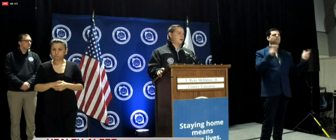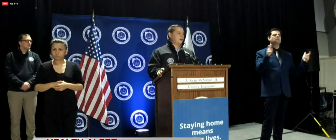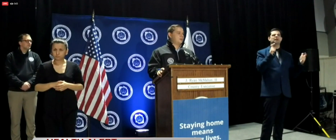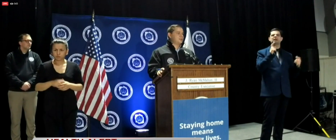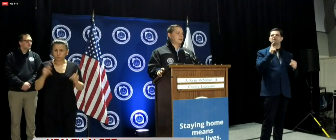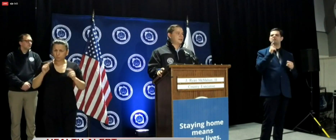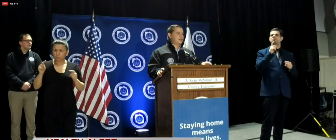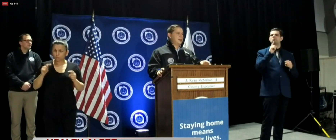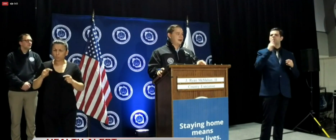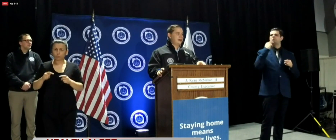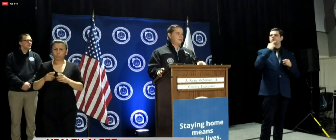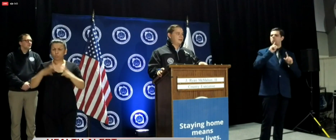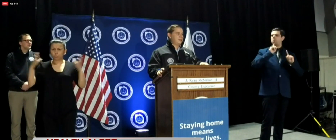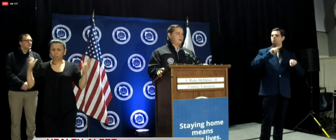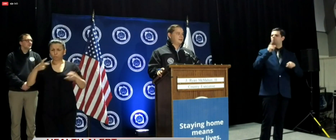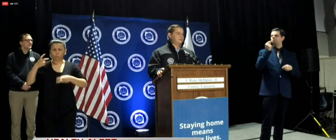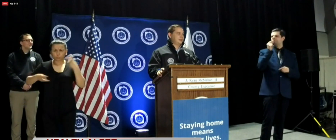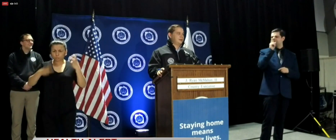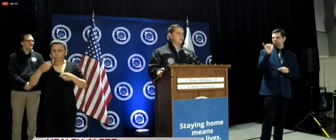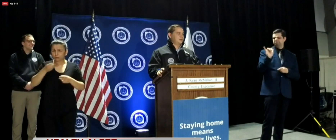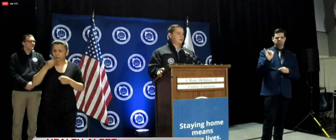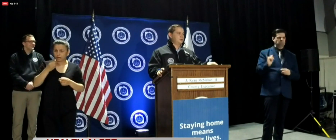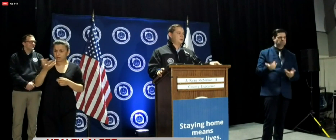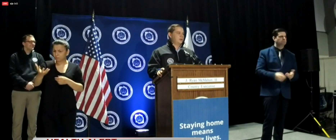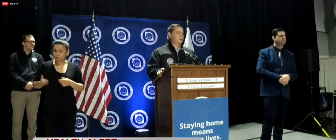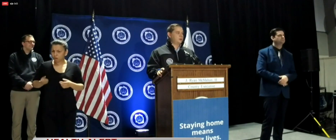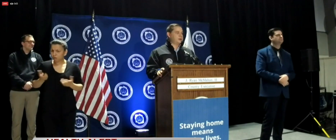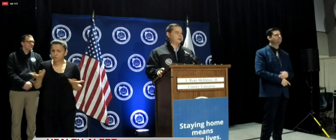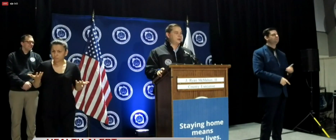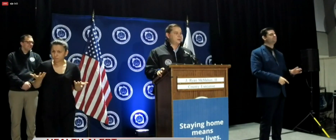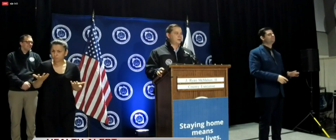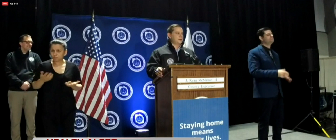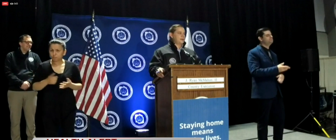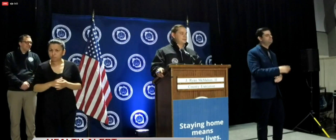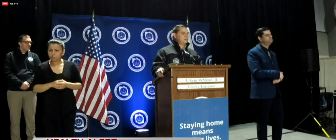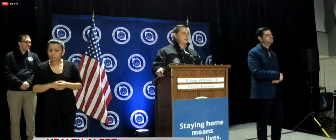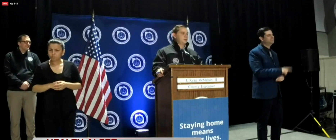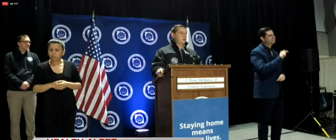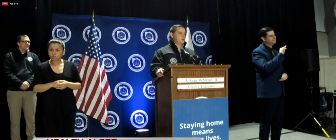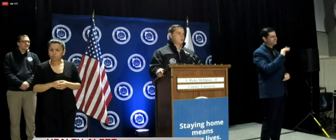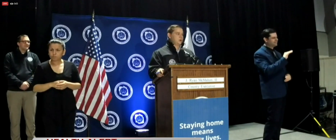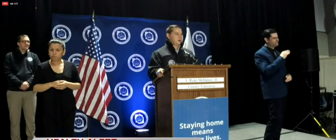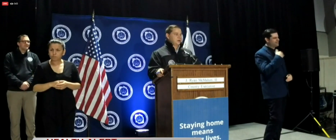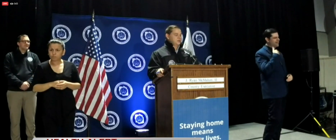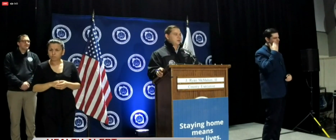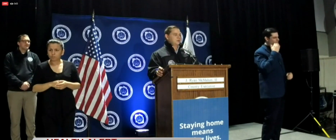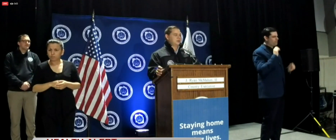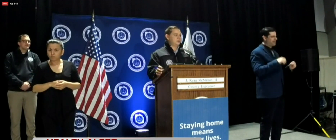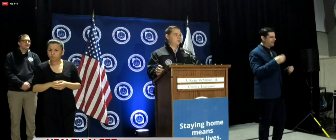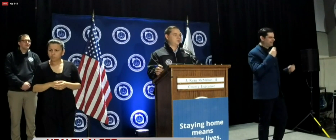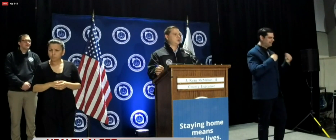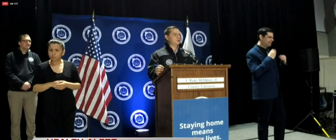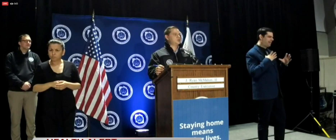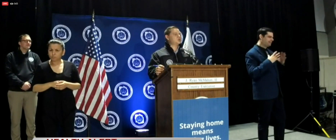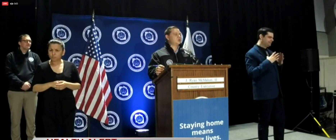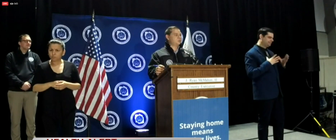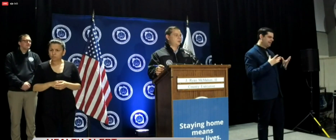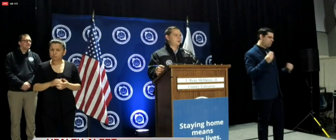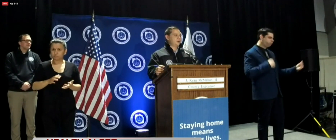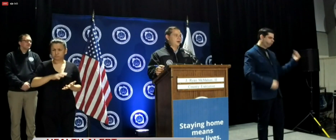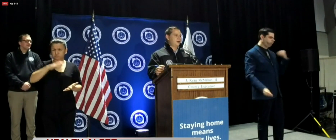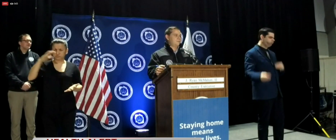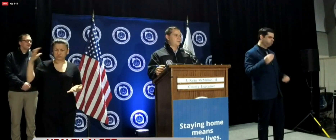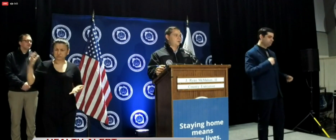I know how much I can eat on a holiday, and I can go toe to toe with anybody. But some of these orders were certainly, you would